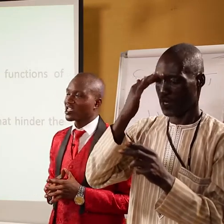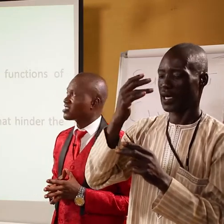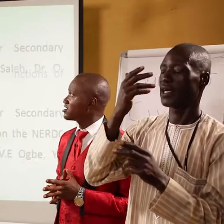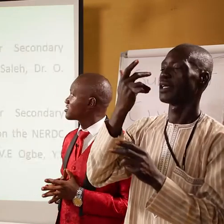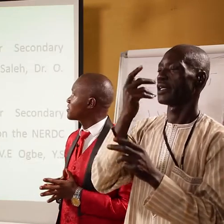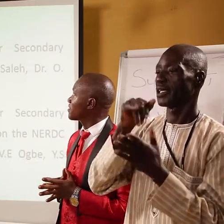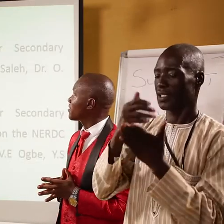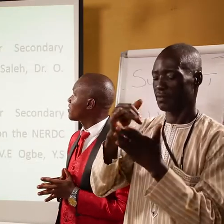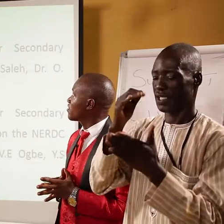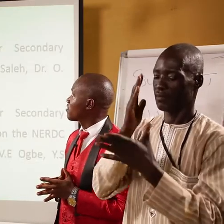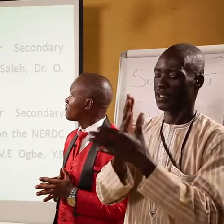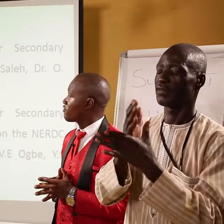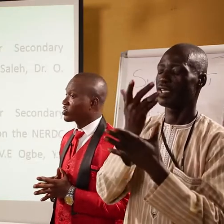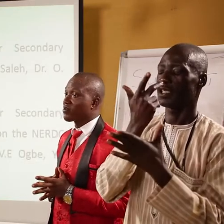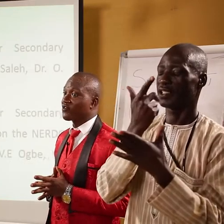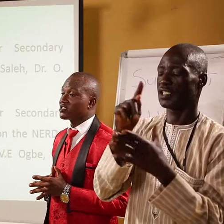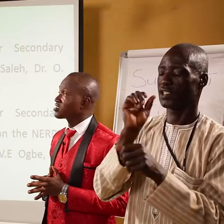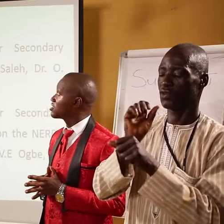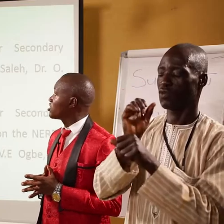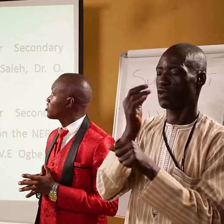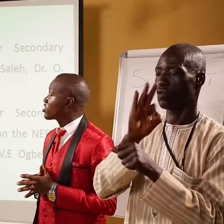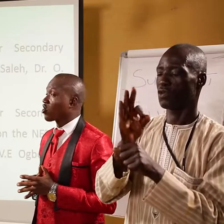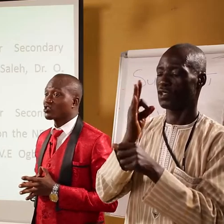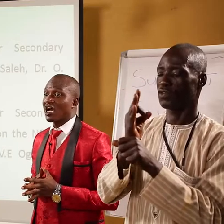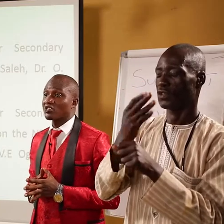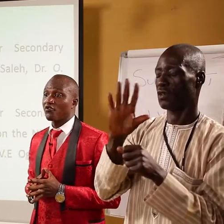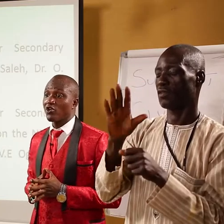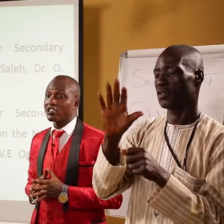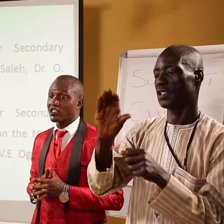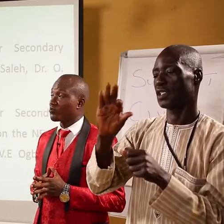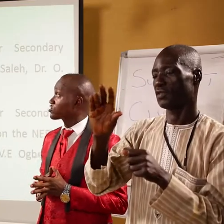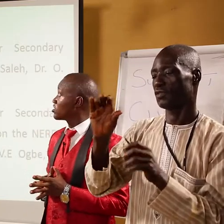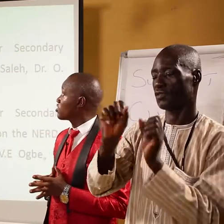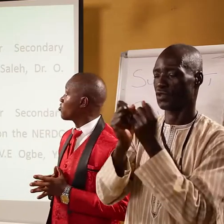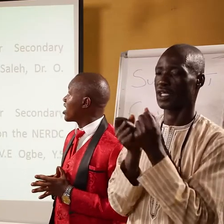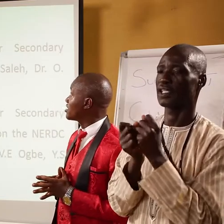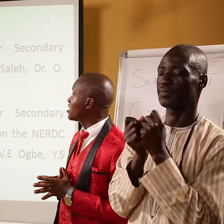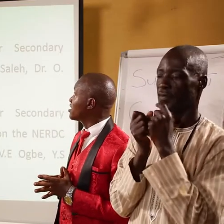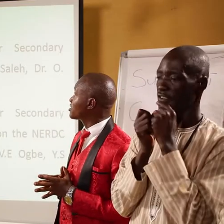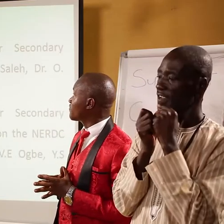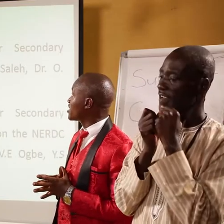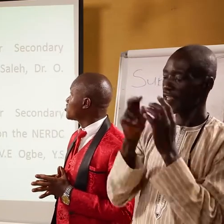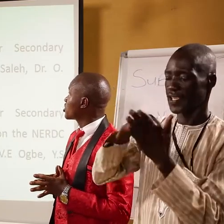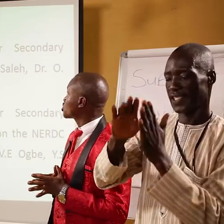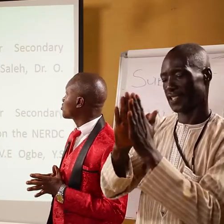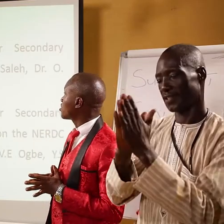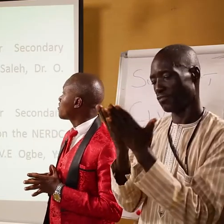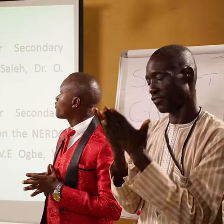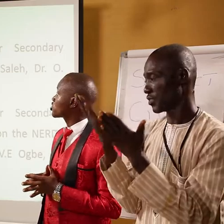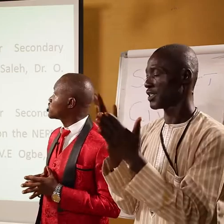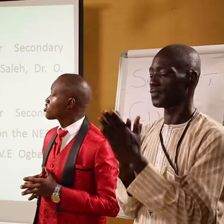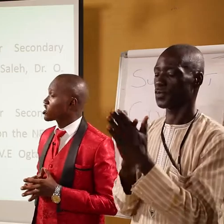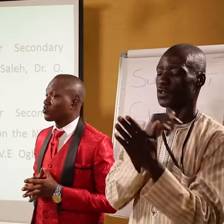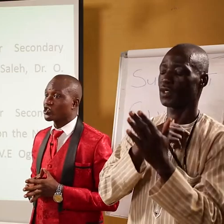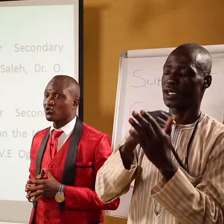civil societies. For further reference, you can contact the following textbooks. 1, Civic Education